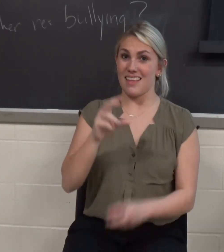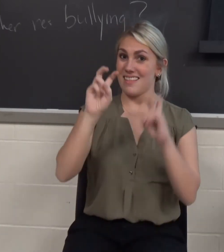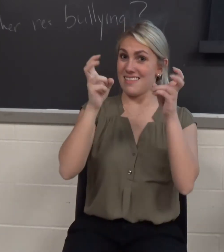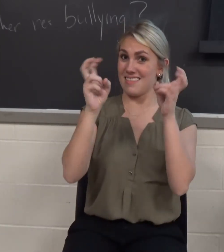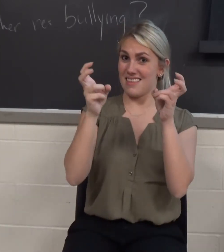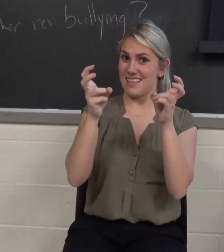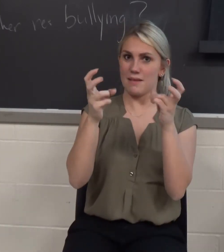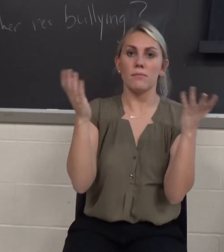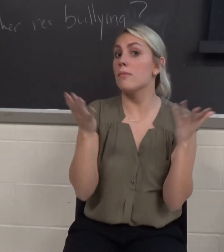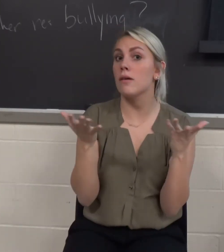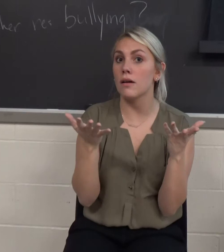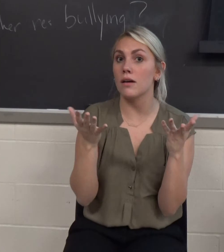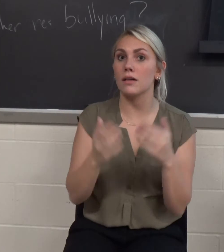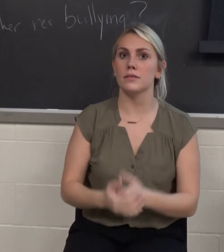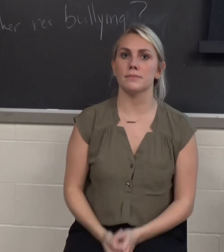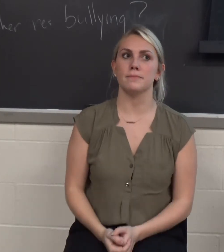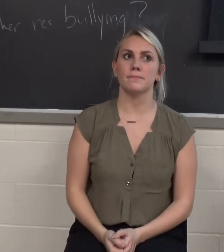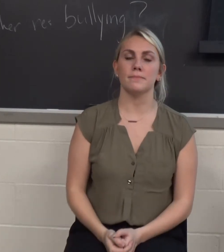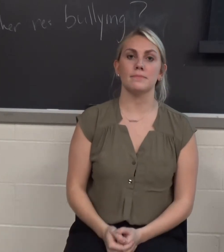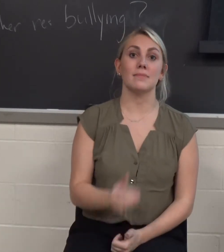not mistake theme for motif.